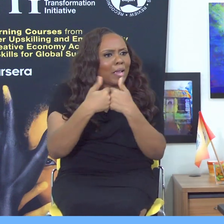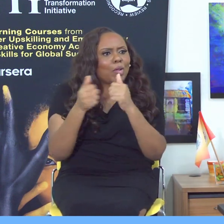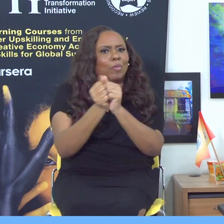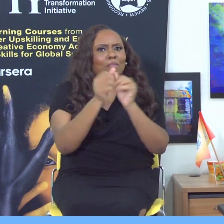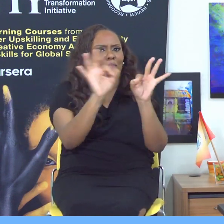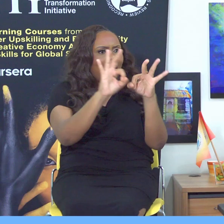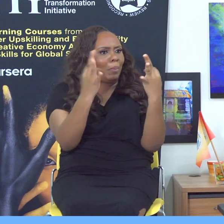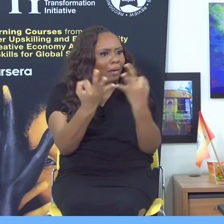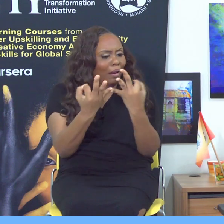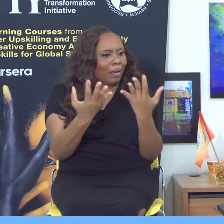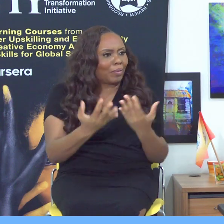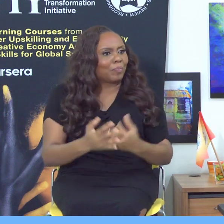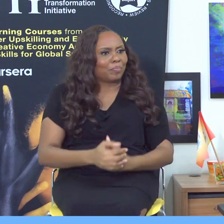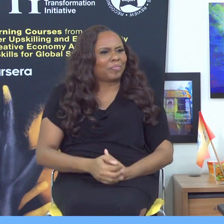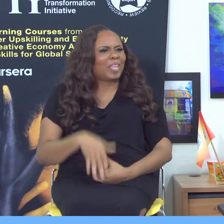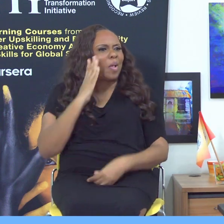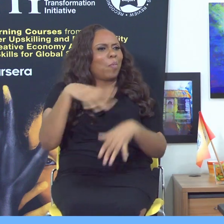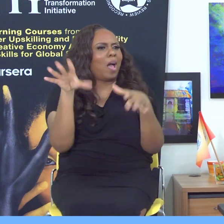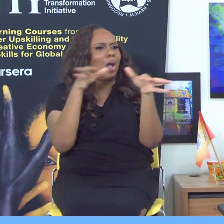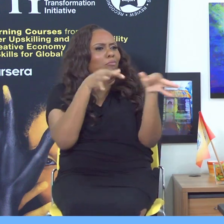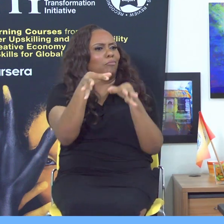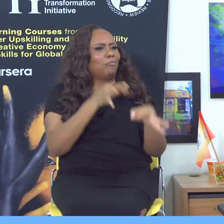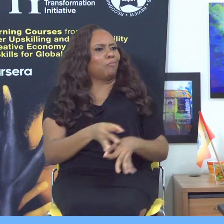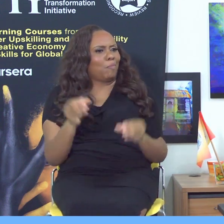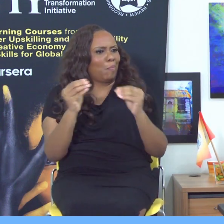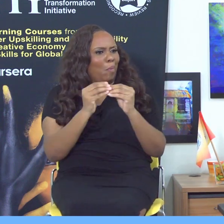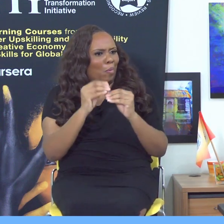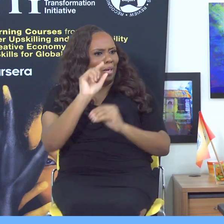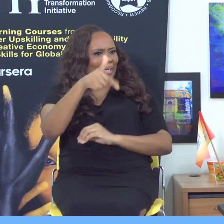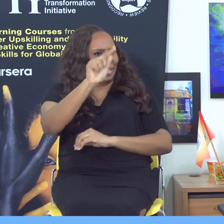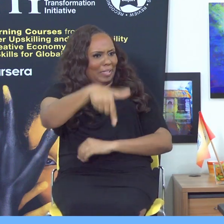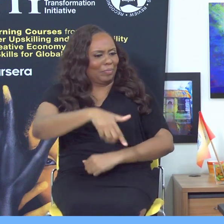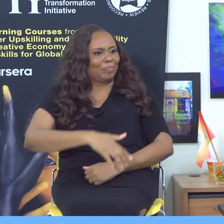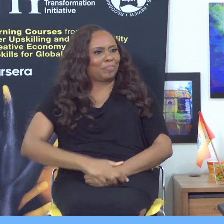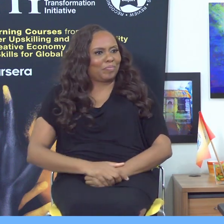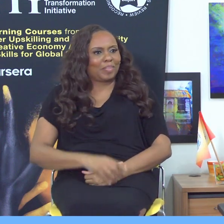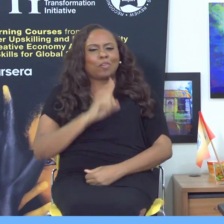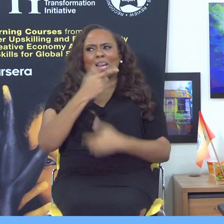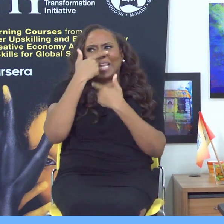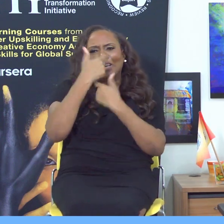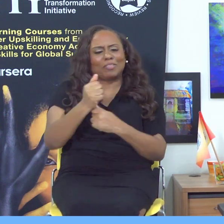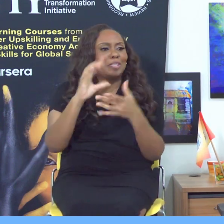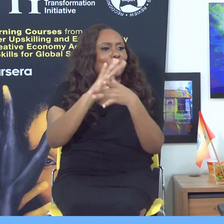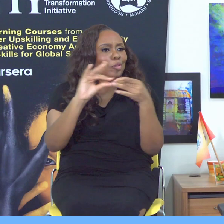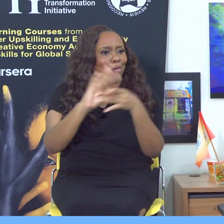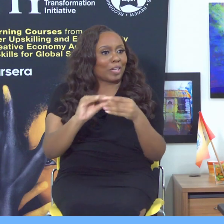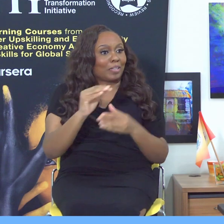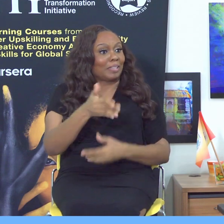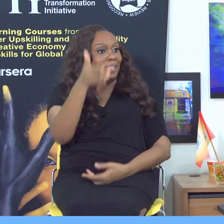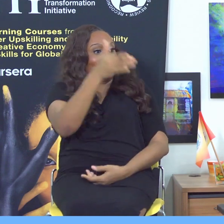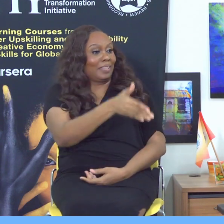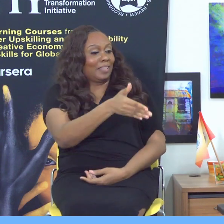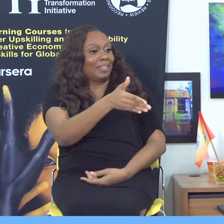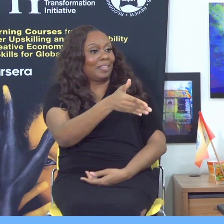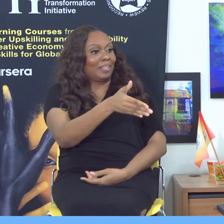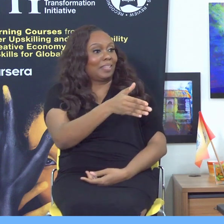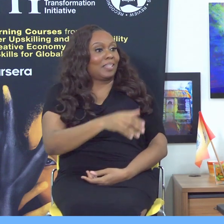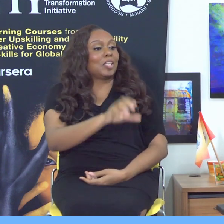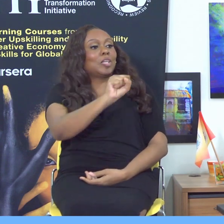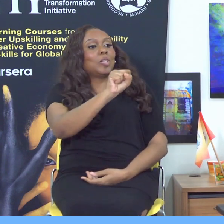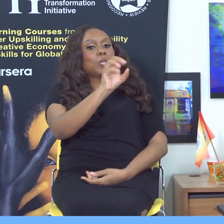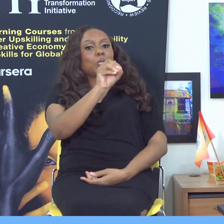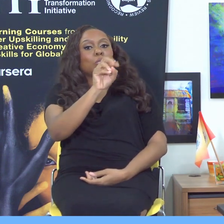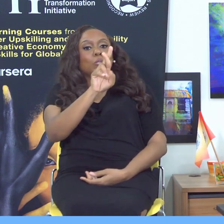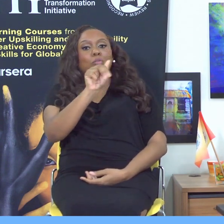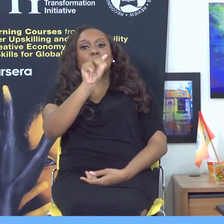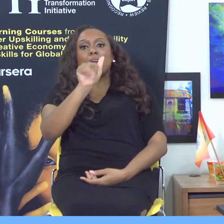family. And we'll hear more about his story shortly, because it's a very interesting one. Beside him, we have